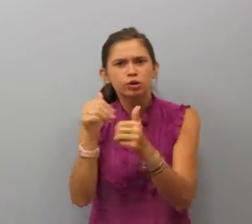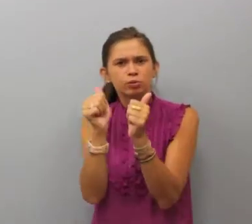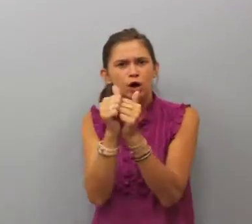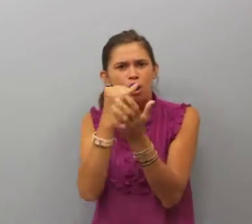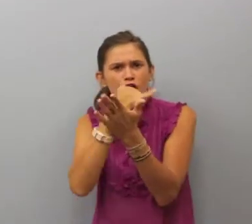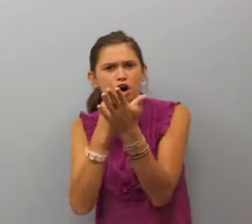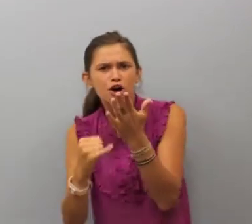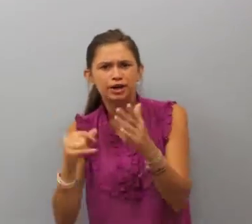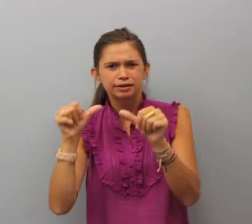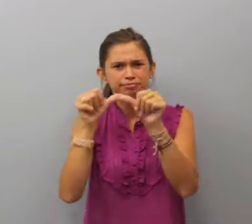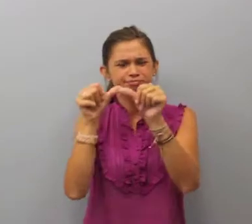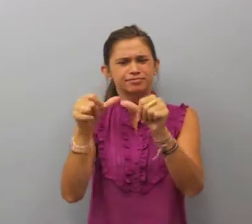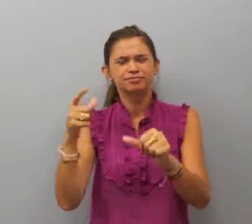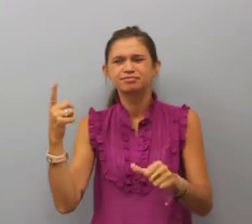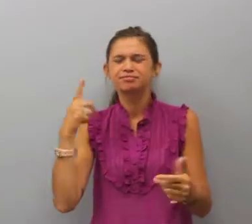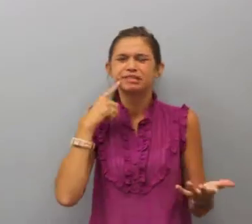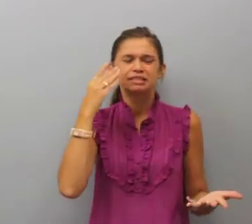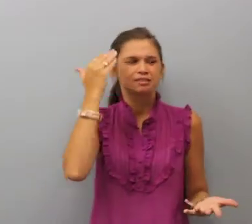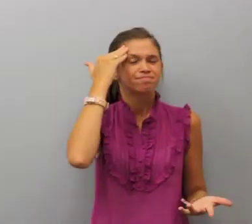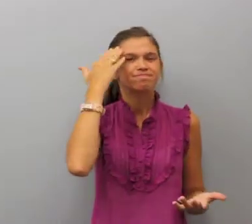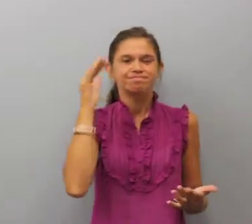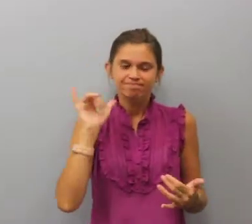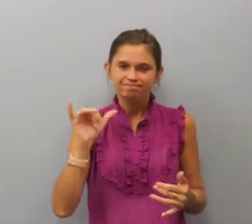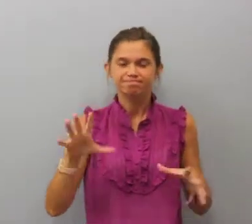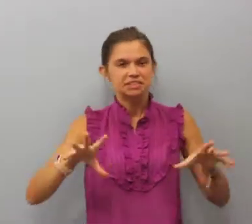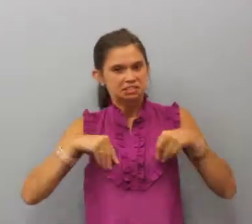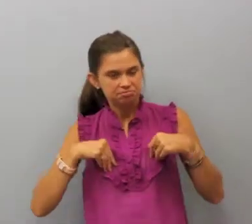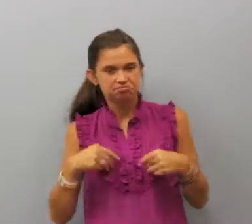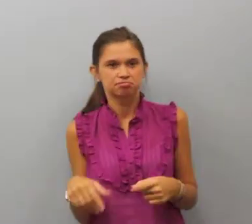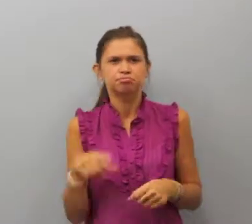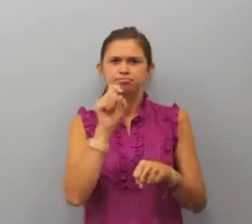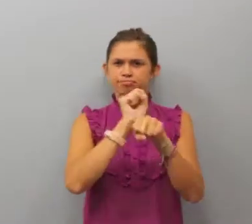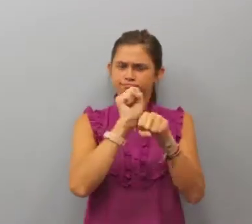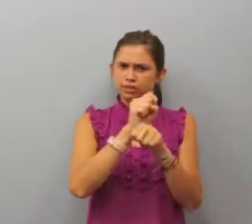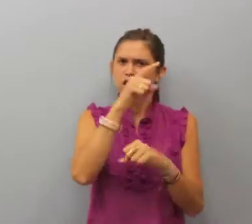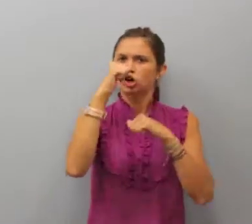to NTID because he's an artist at heart. And so